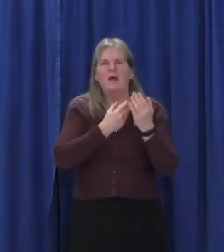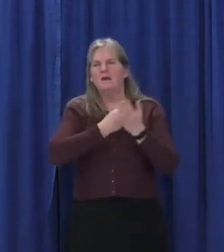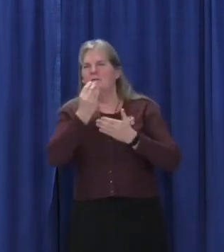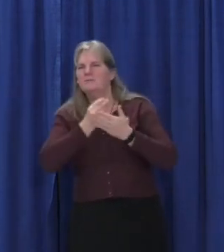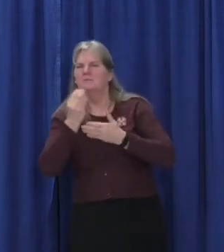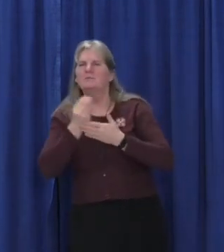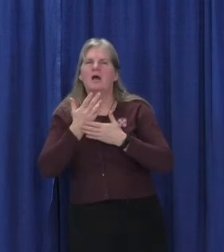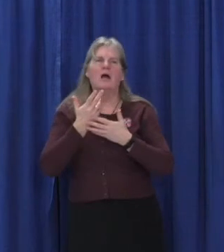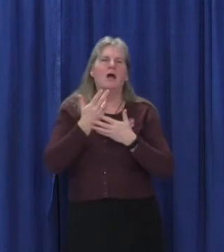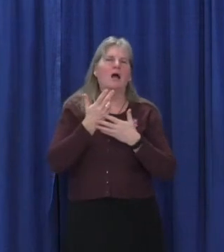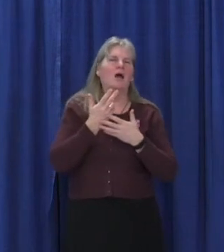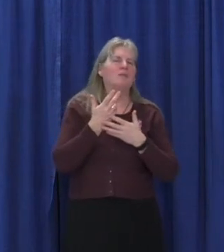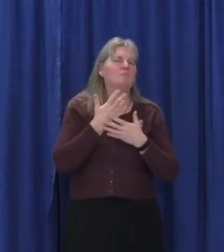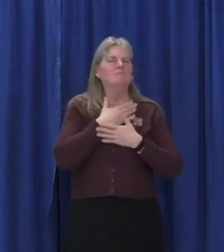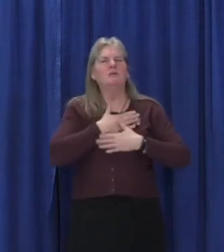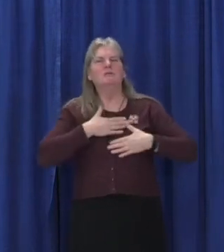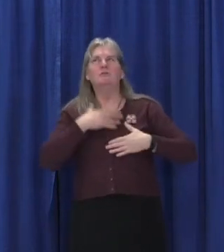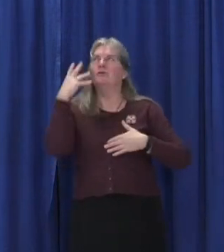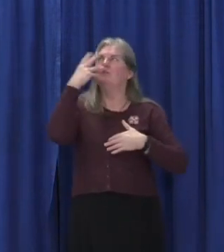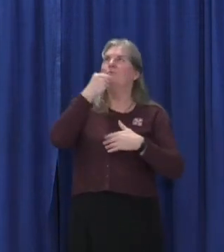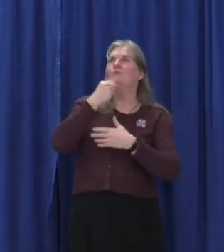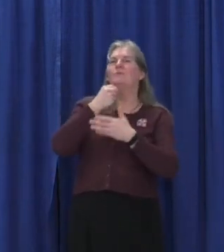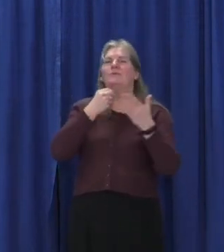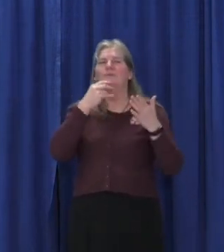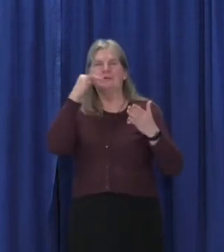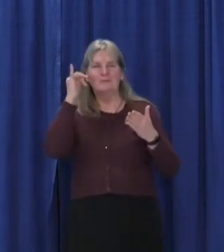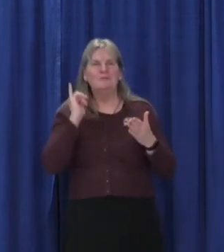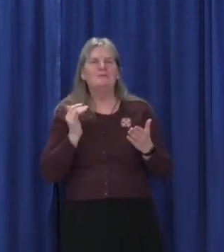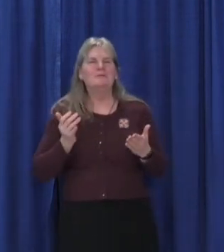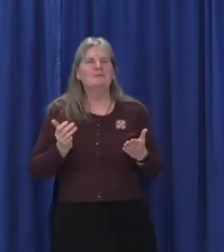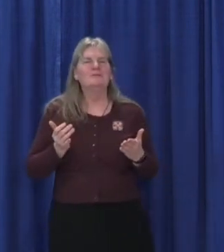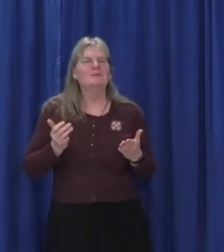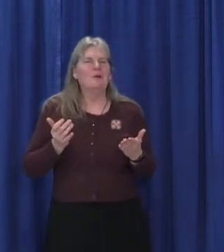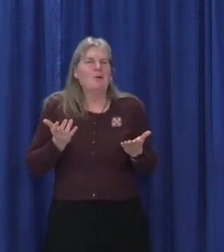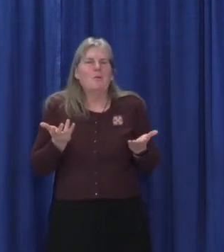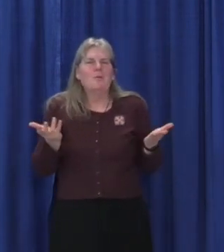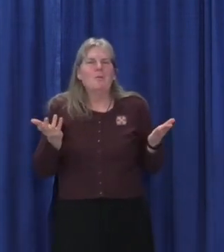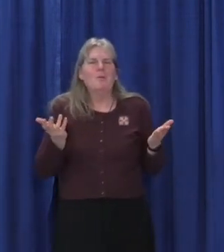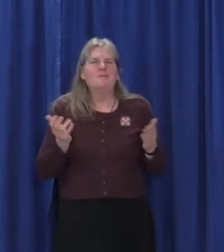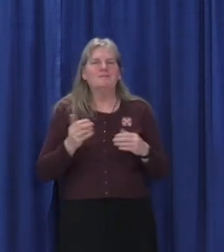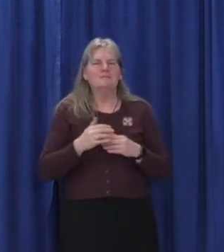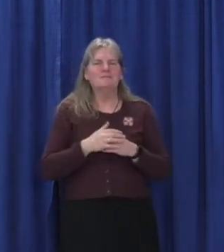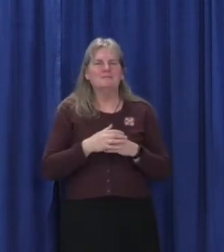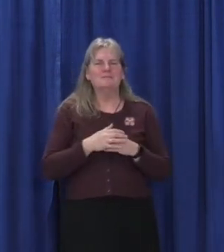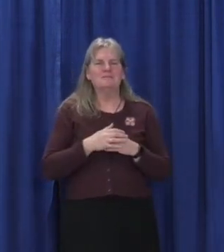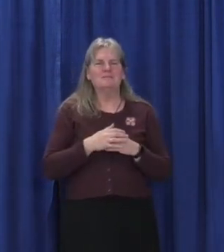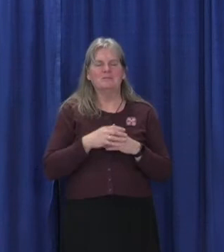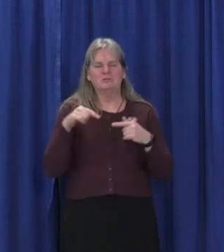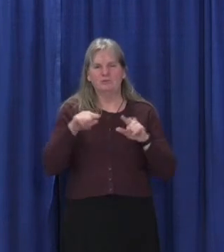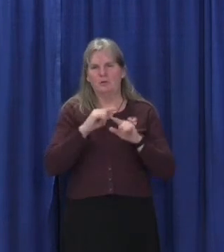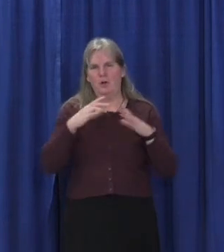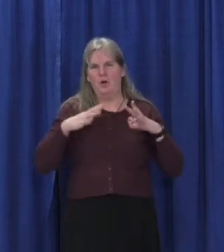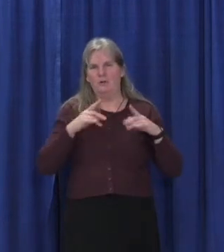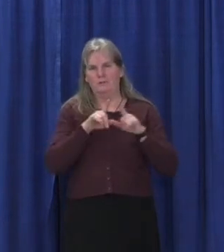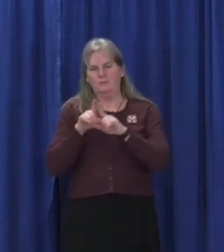shopping and enjoy the beauty here at home in Yukon or wherever you are this holiday